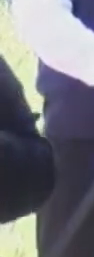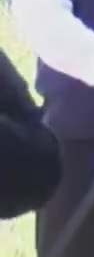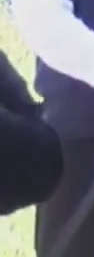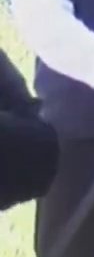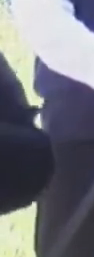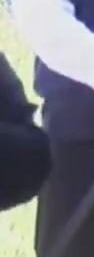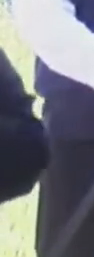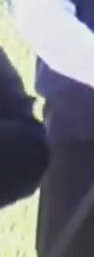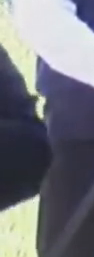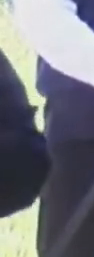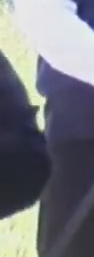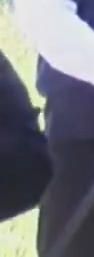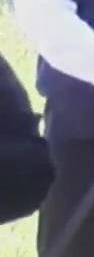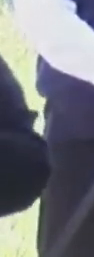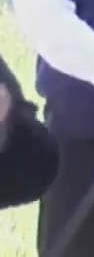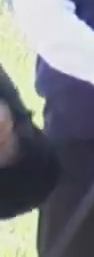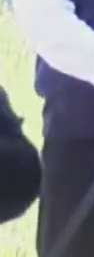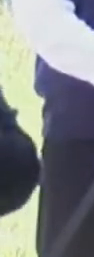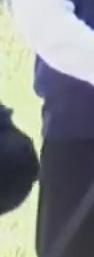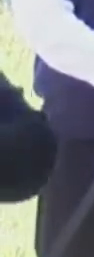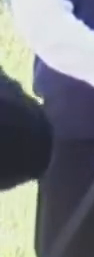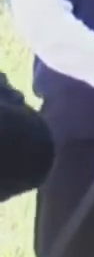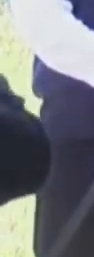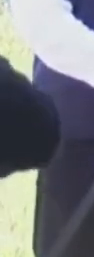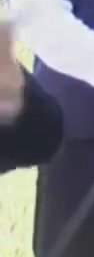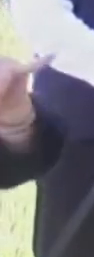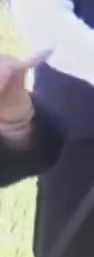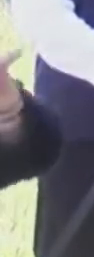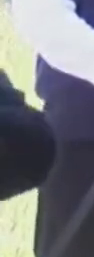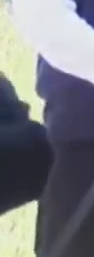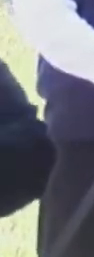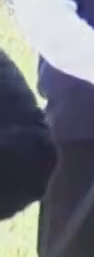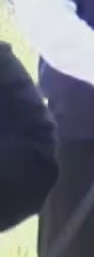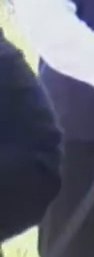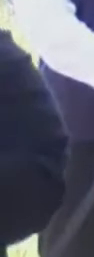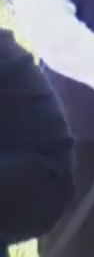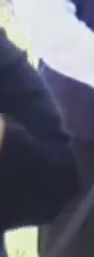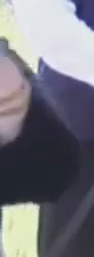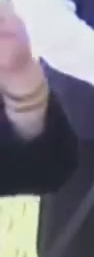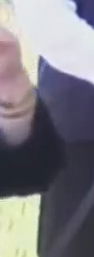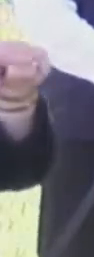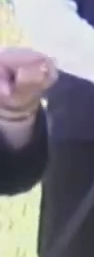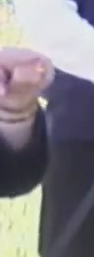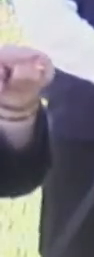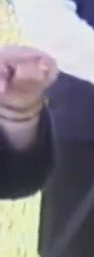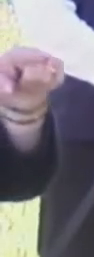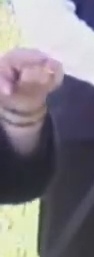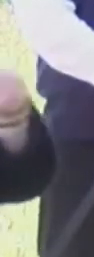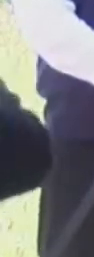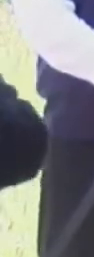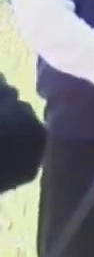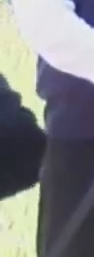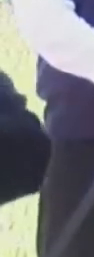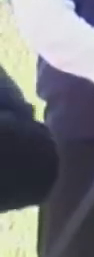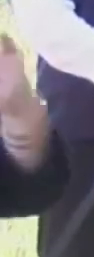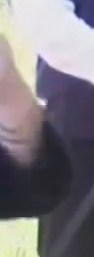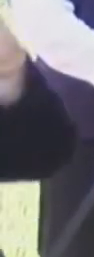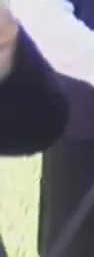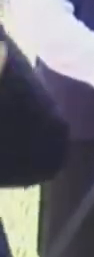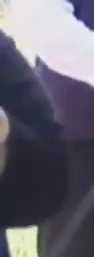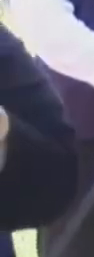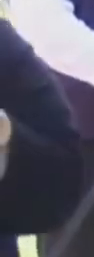enough capacity to have people move into condos and houses. We had, in December, going right down this